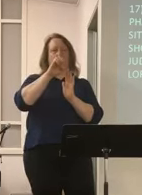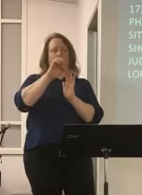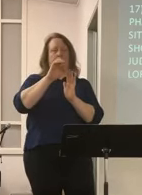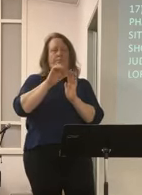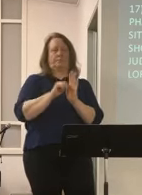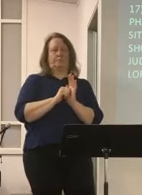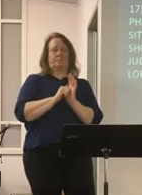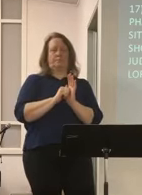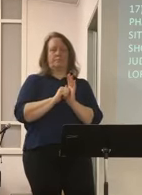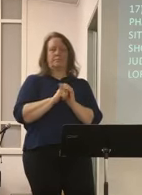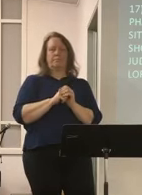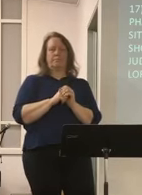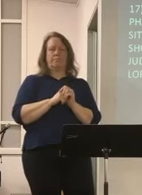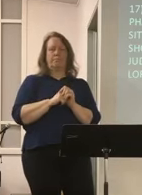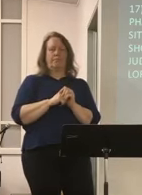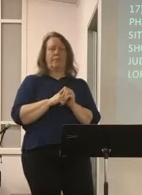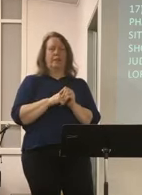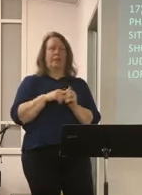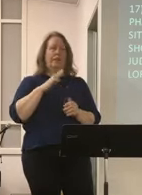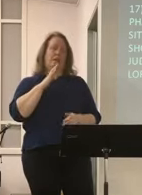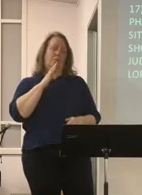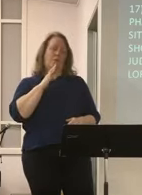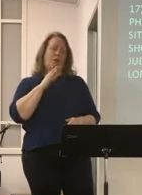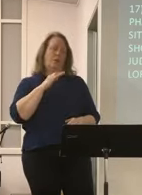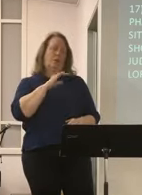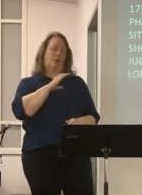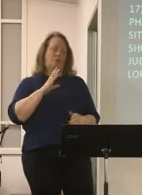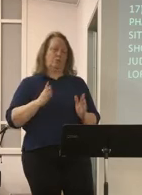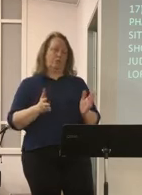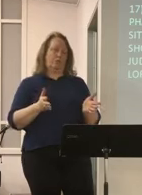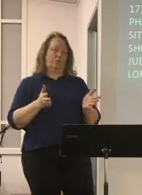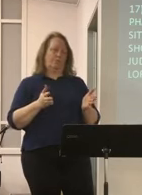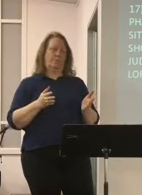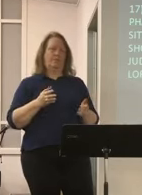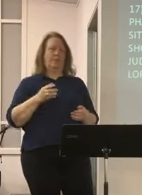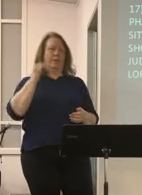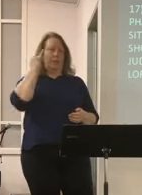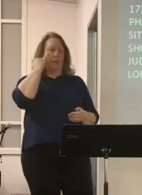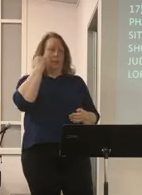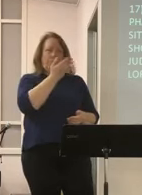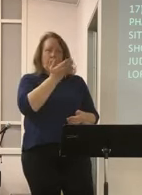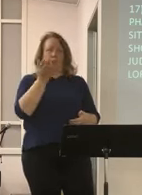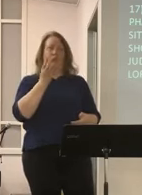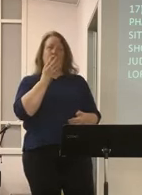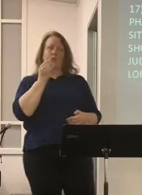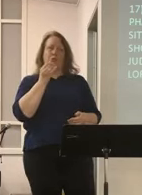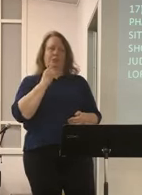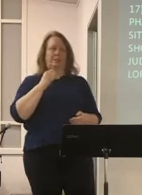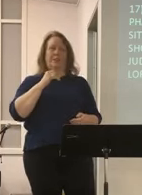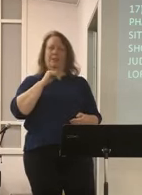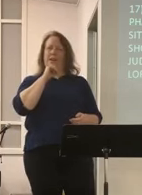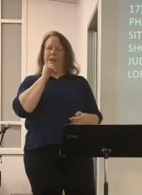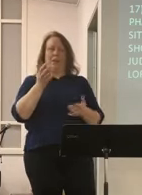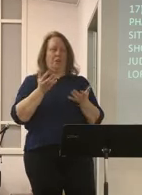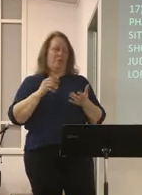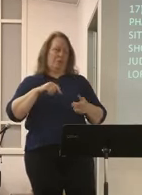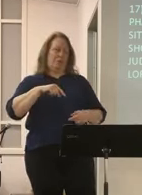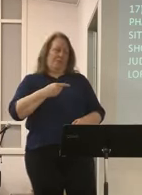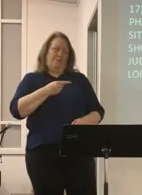how ridiculous. Now, again, I'm speaking as a Christian, and if you're Jewish here, I don't mean to offend you,